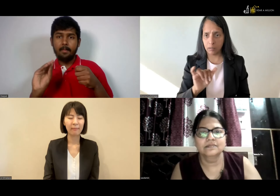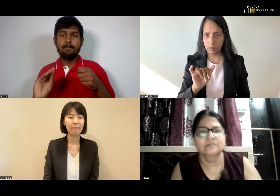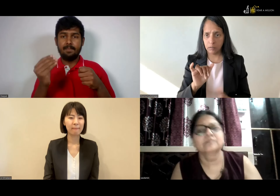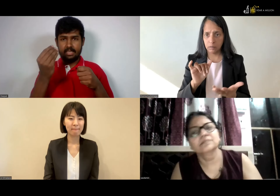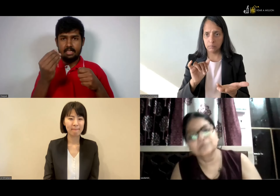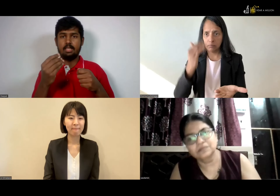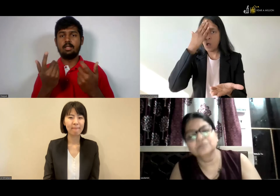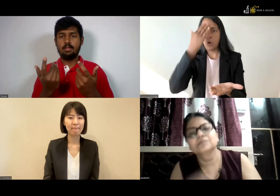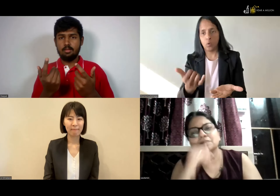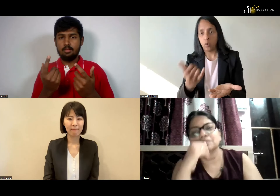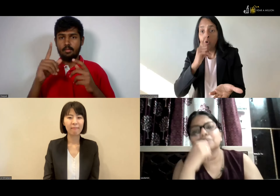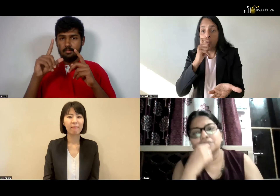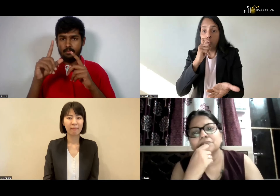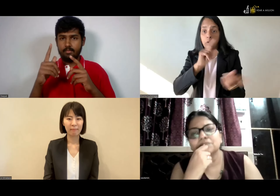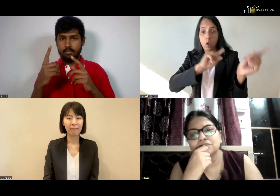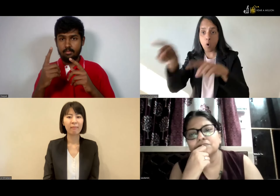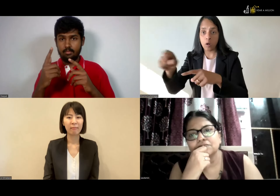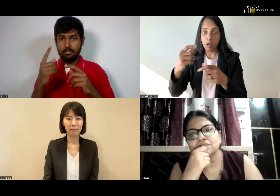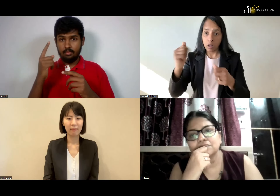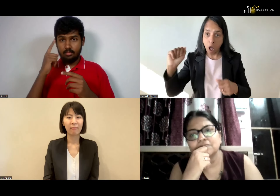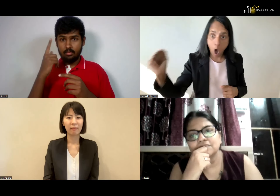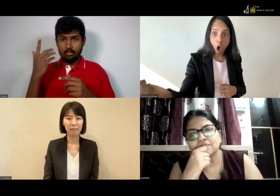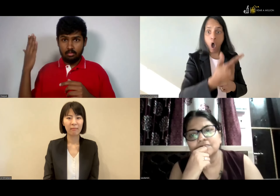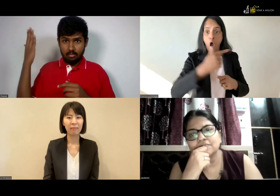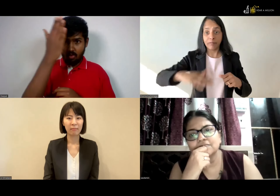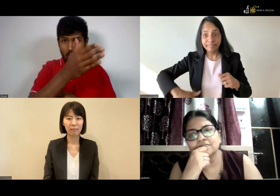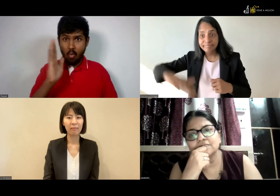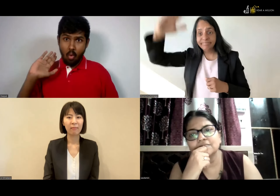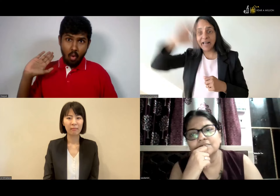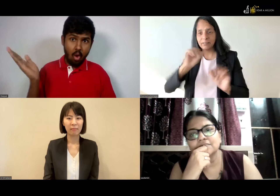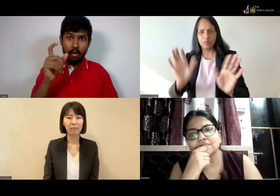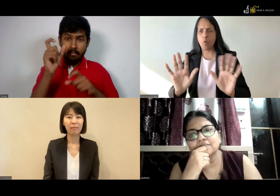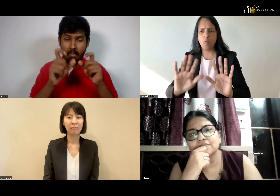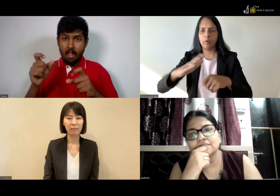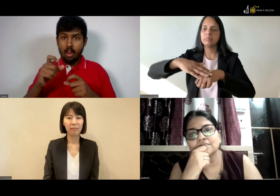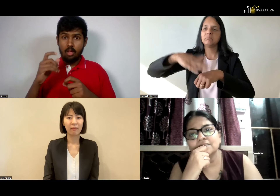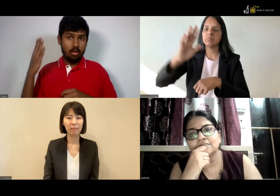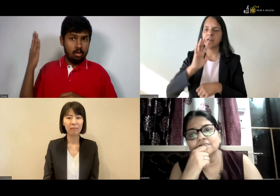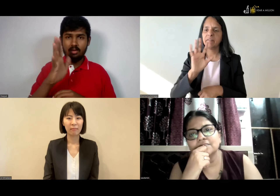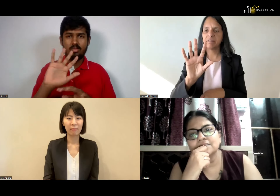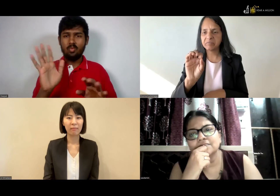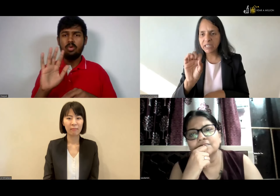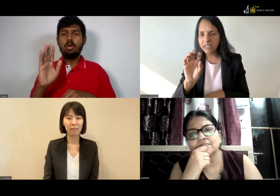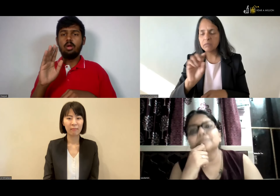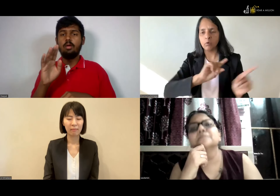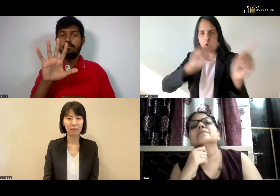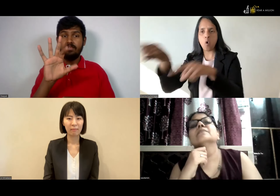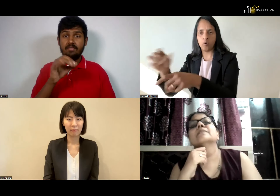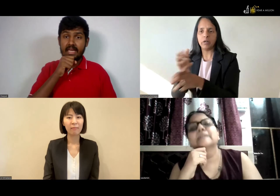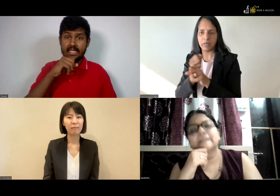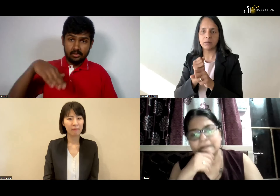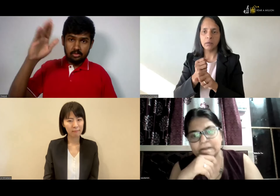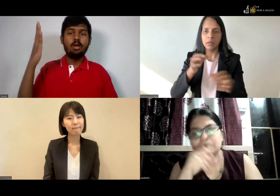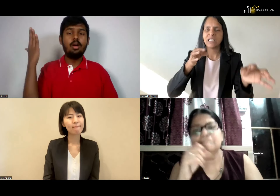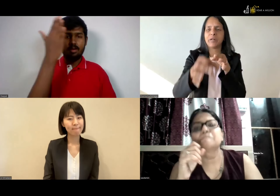is the procedure and what it looks like. uh, Not all children, age group will go for it. People